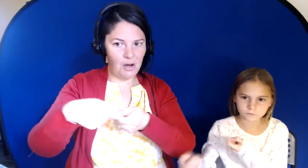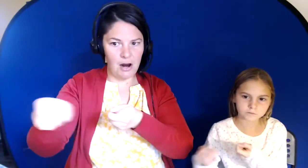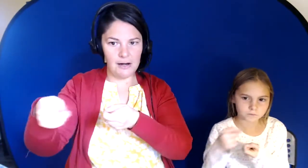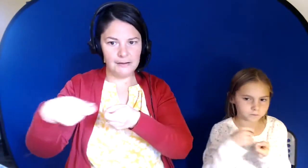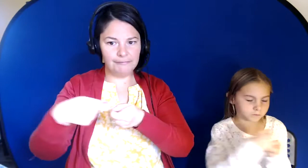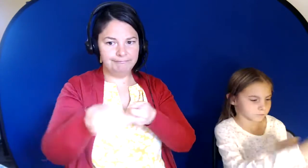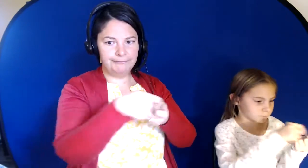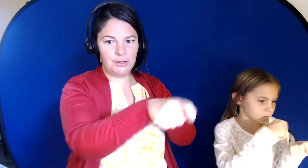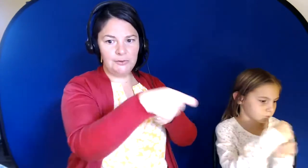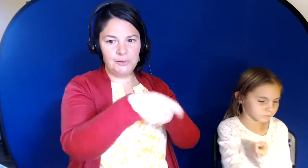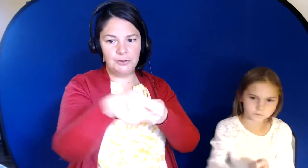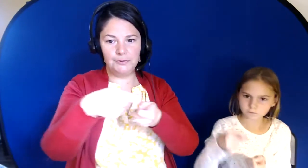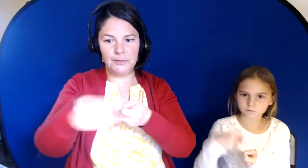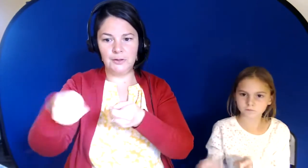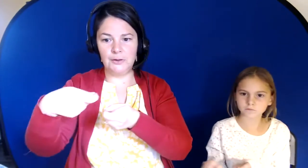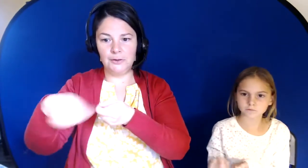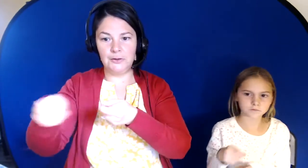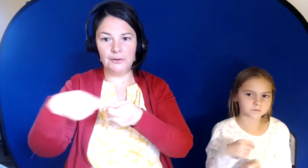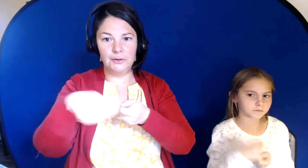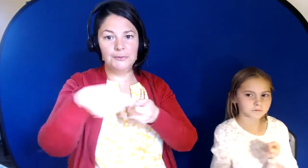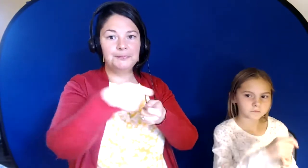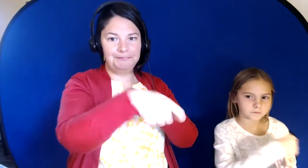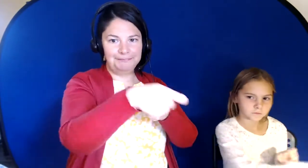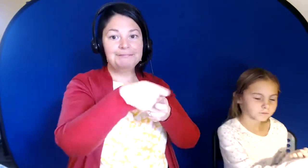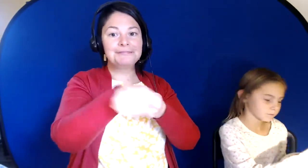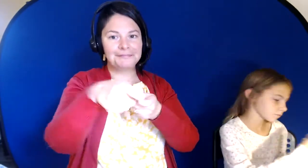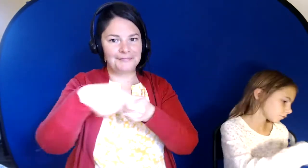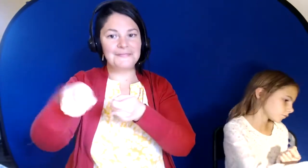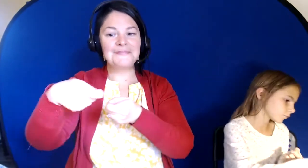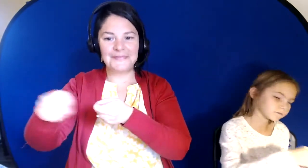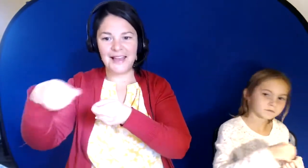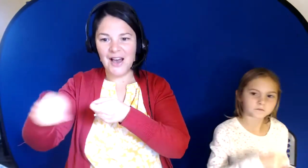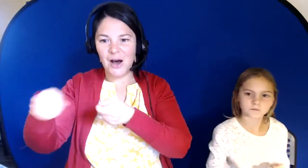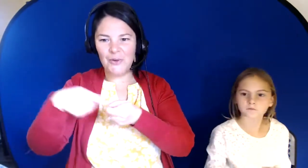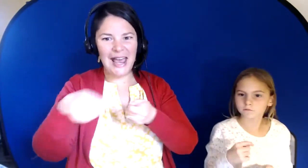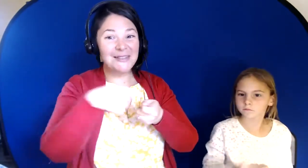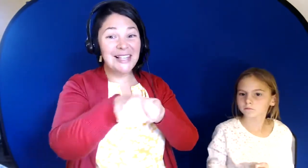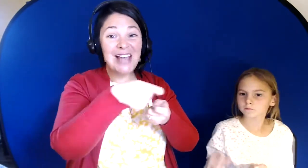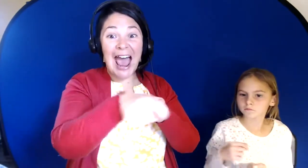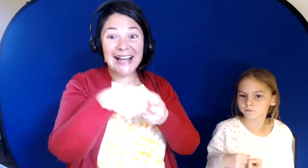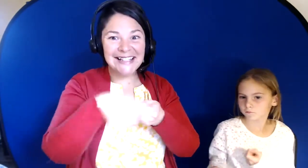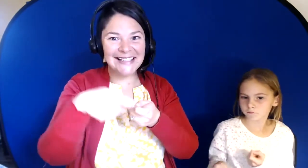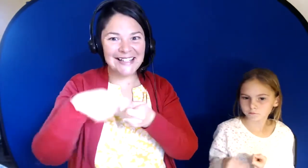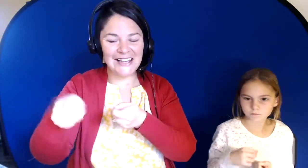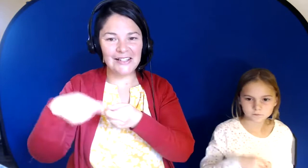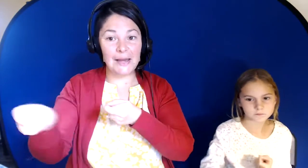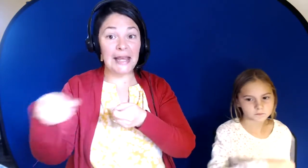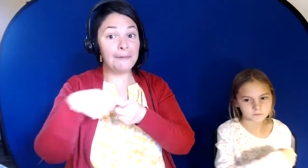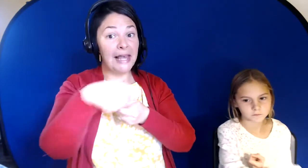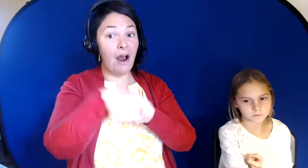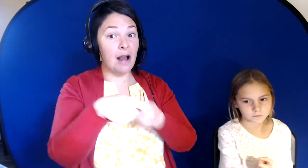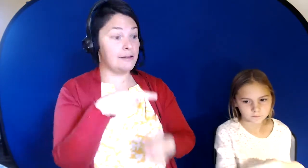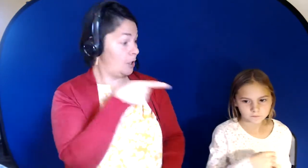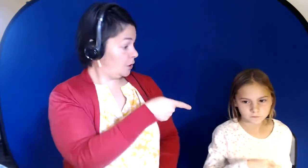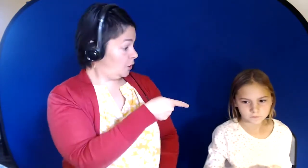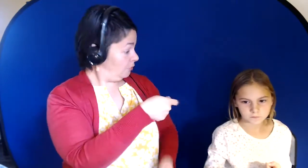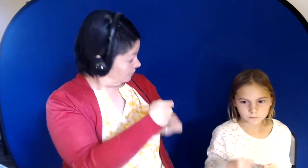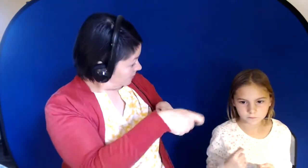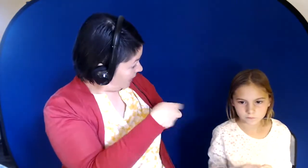cards. Doom, doom, doo, doo, doo, doo. Oh, we have such excellent suggestions coming in. Play cards. You play